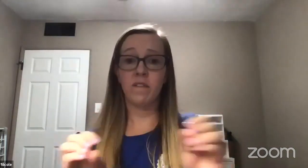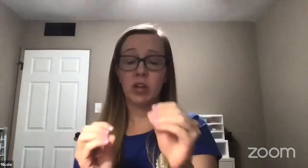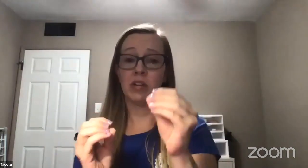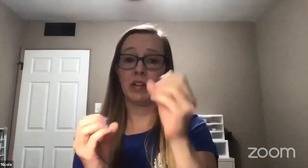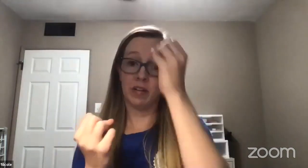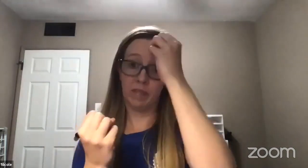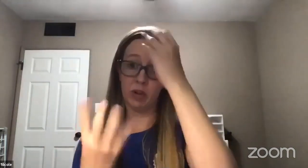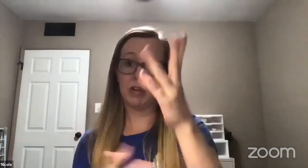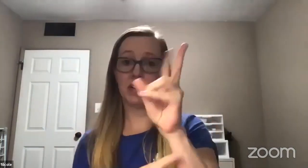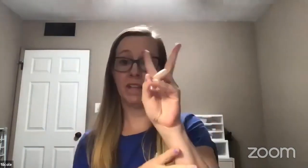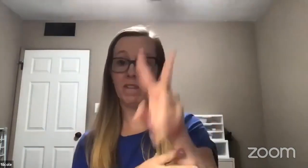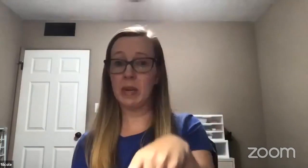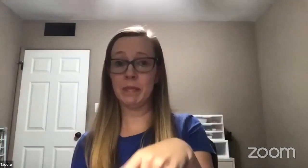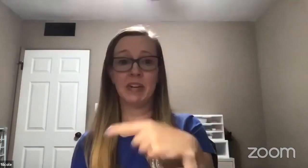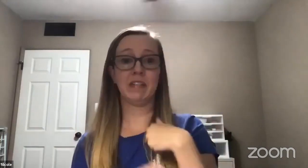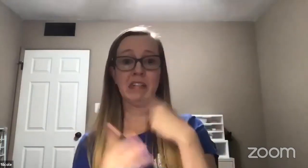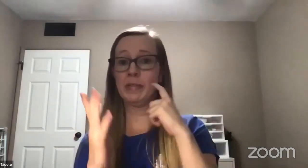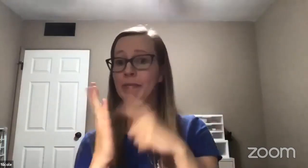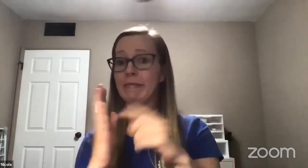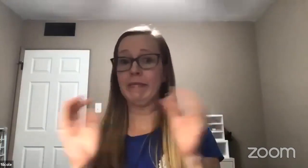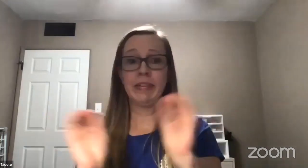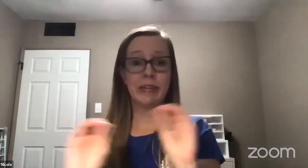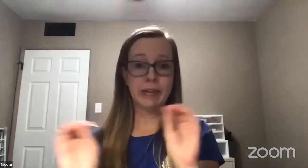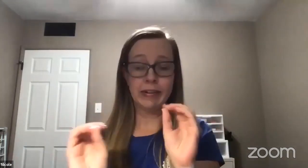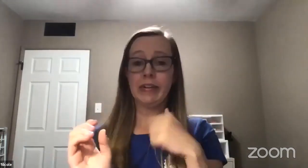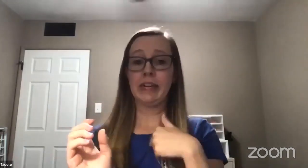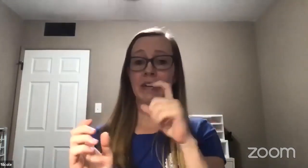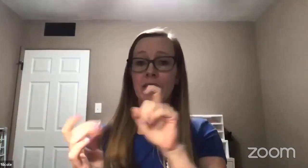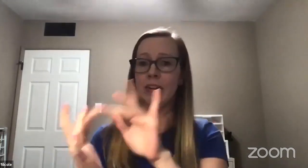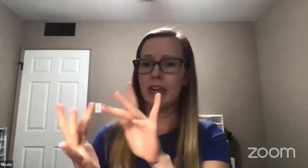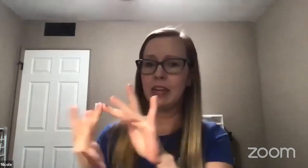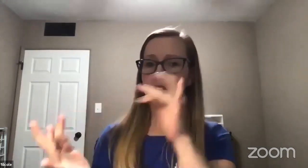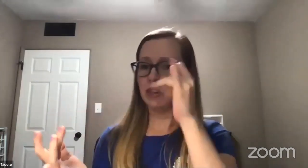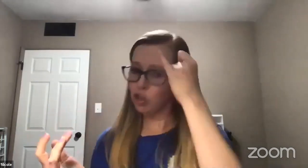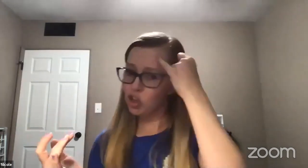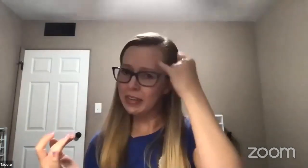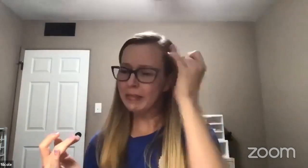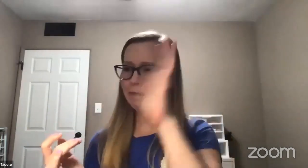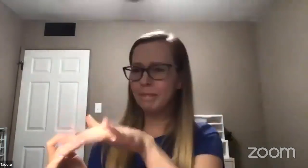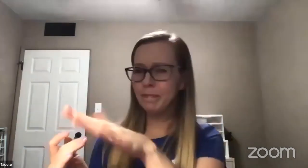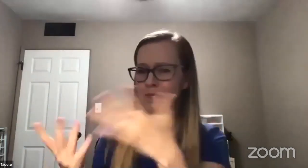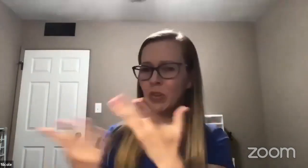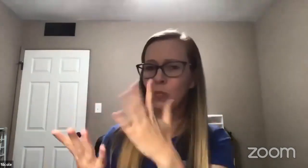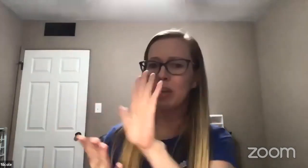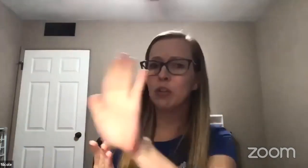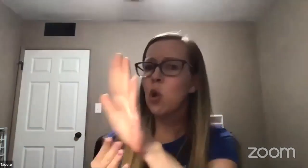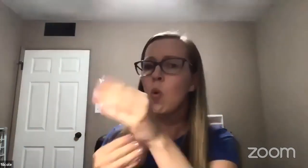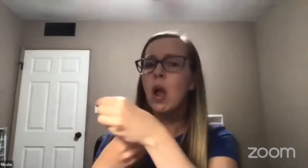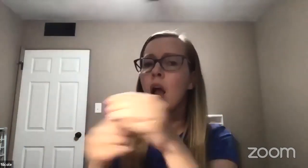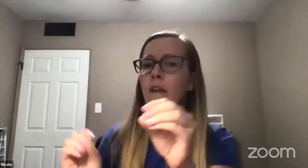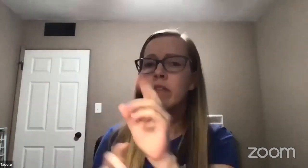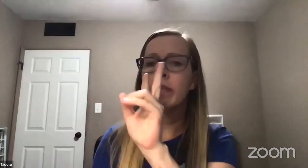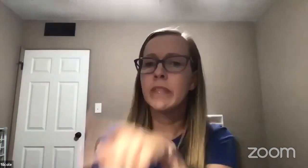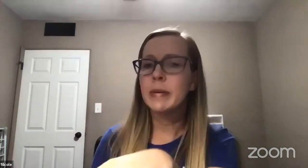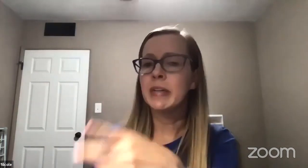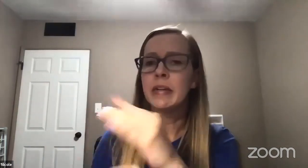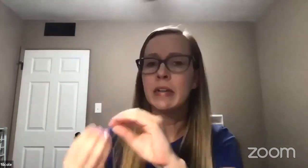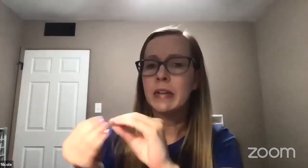It same goes for office information like video phones, not seeing anything. I can reach out to Jesse and that's great. I